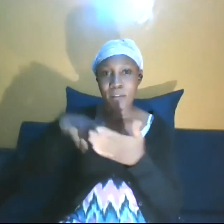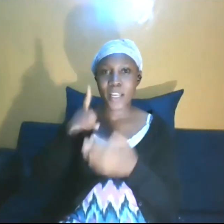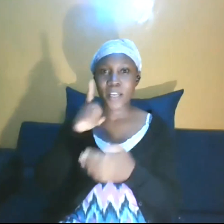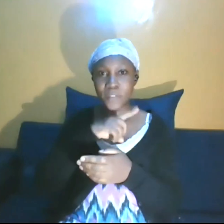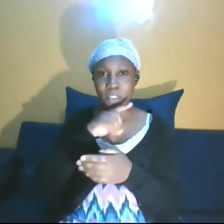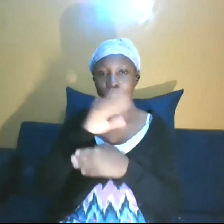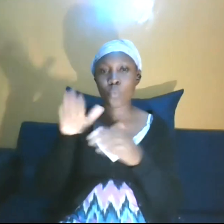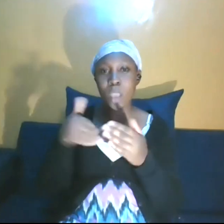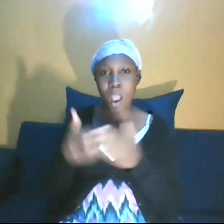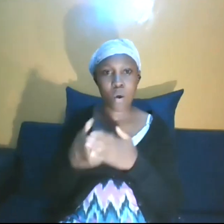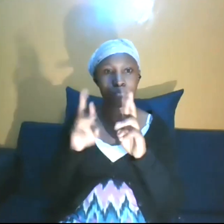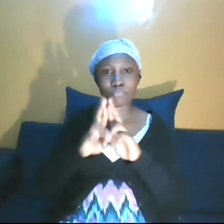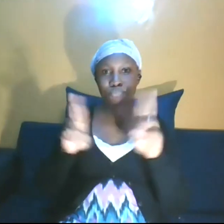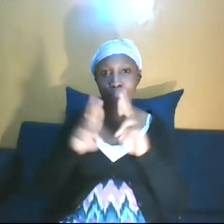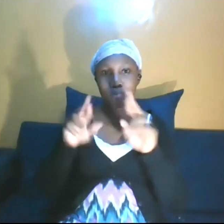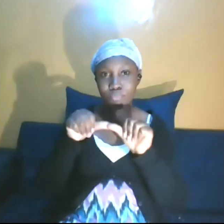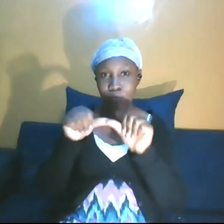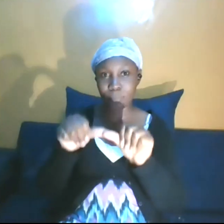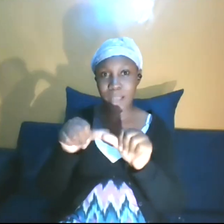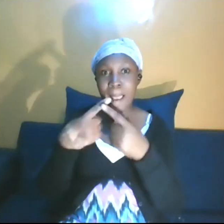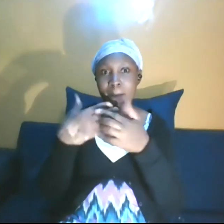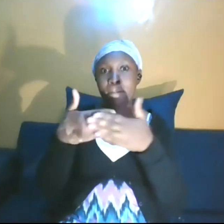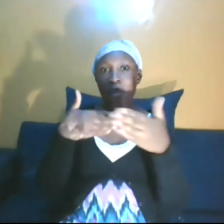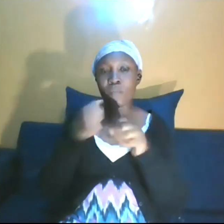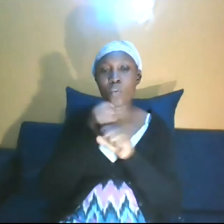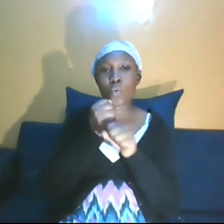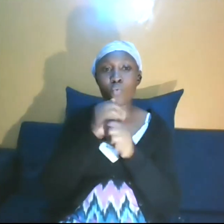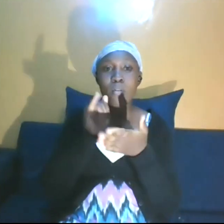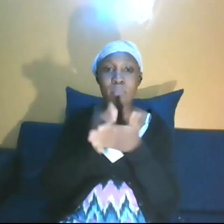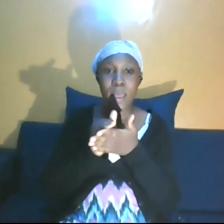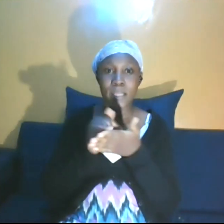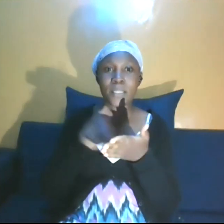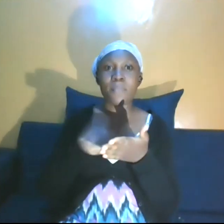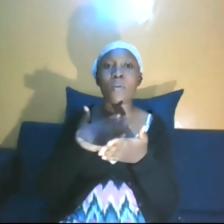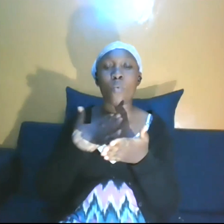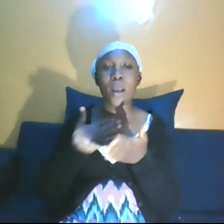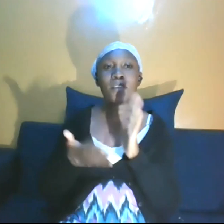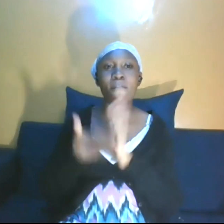go. Before we do that, I'll just want to quickly